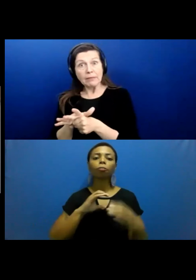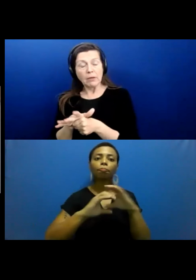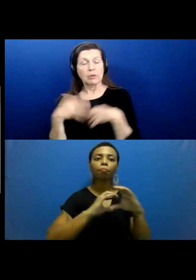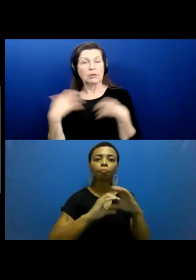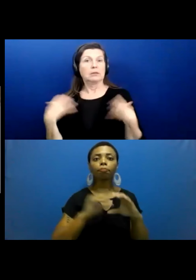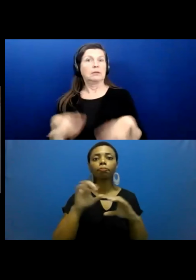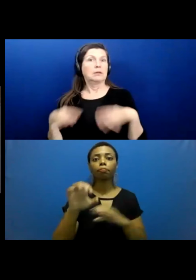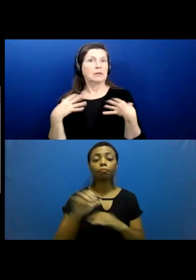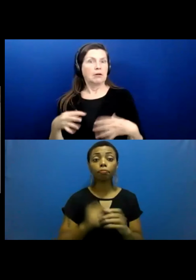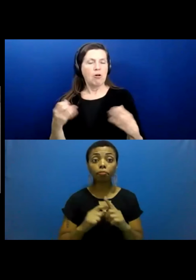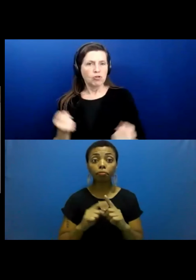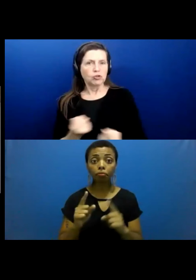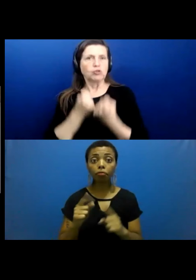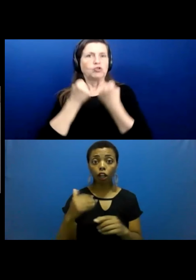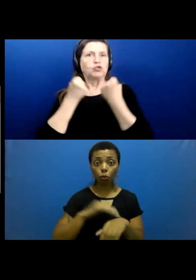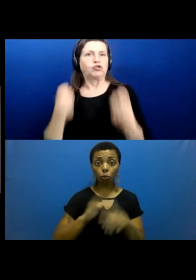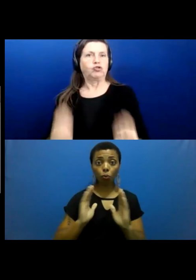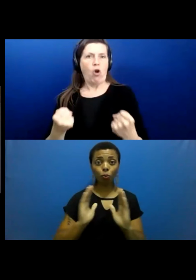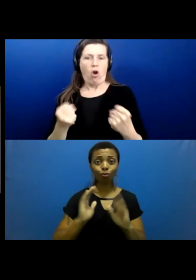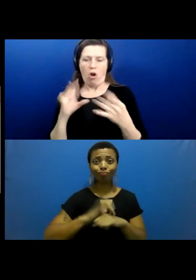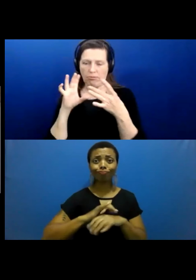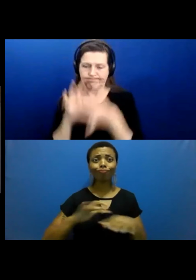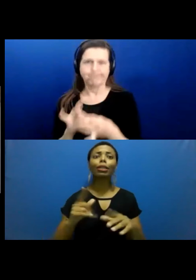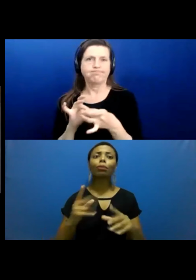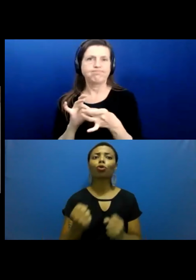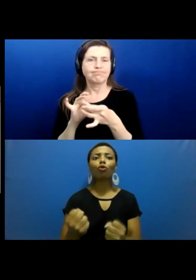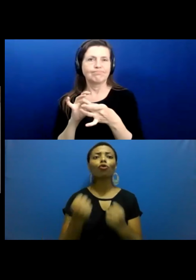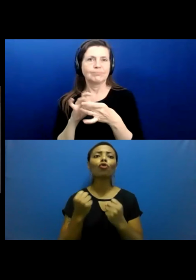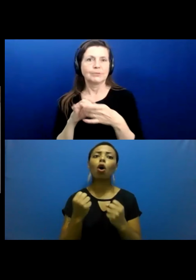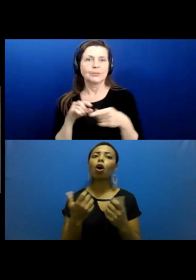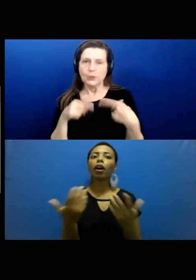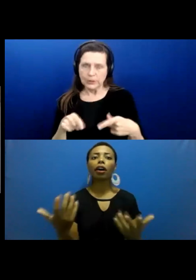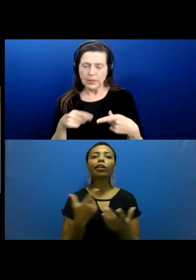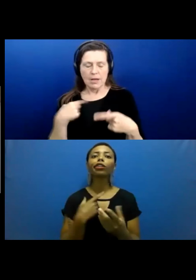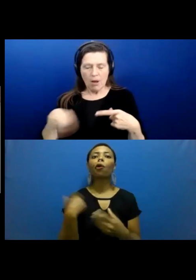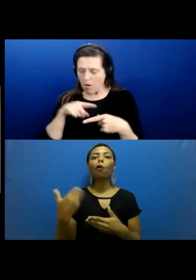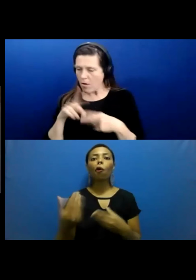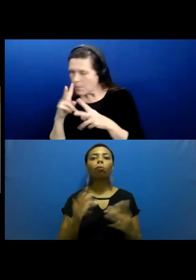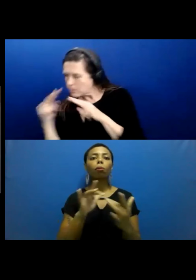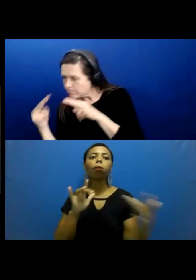Sense's connections, as more than ever there is a need for people to work together for the good of others.